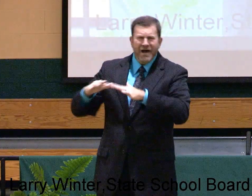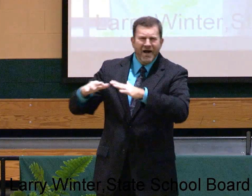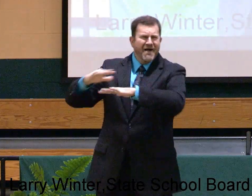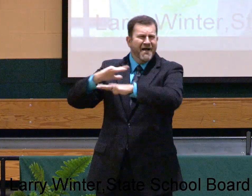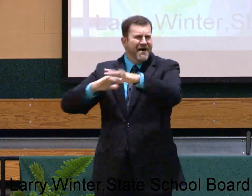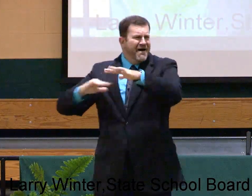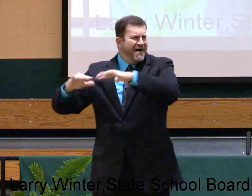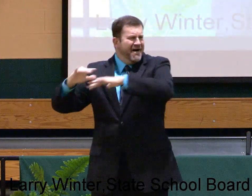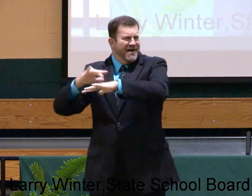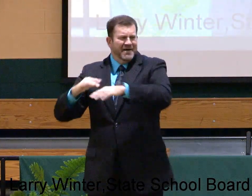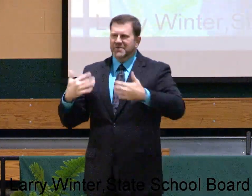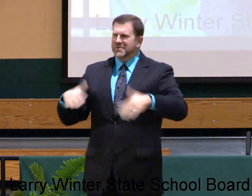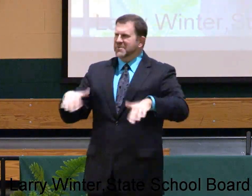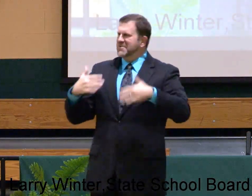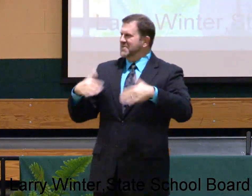going to GSD.